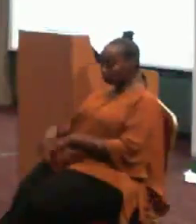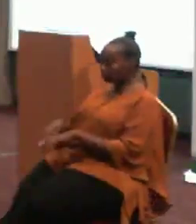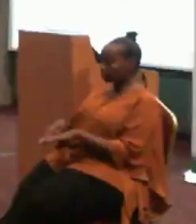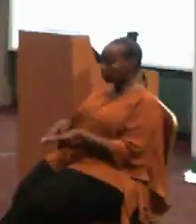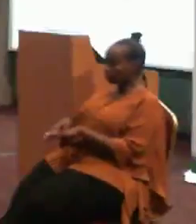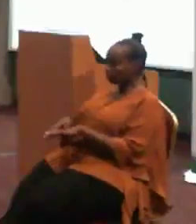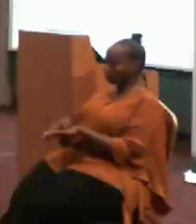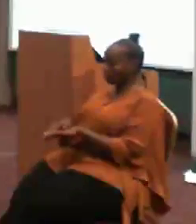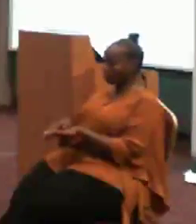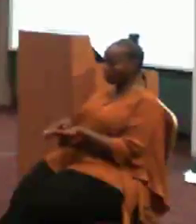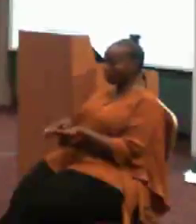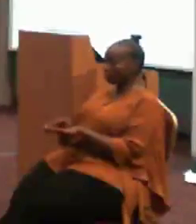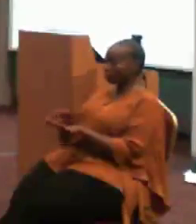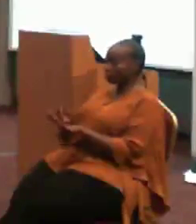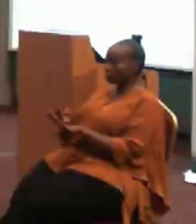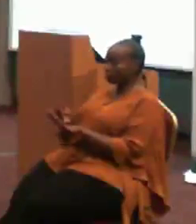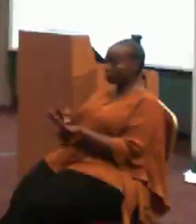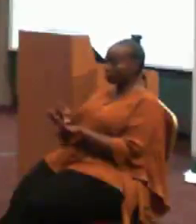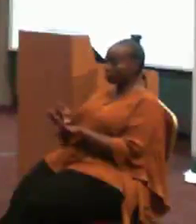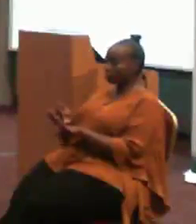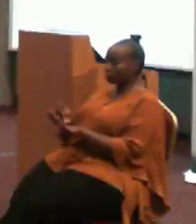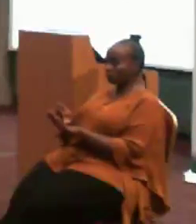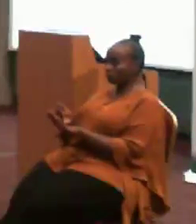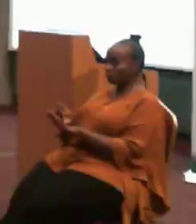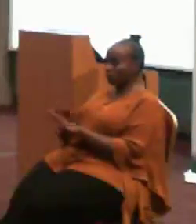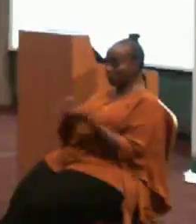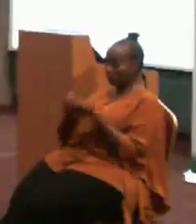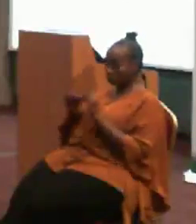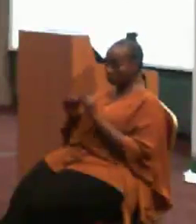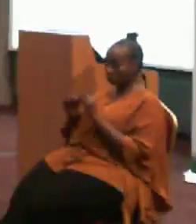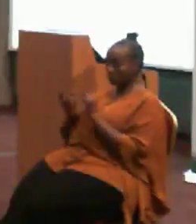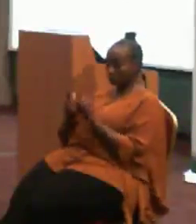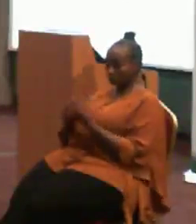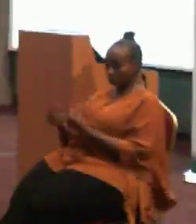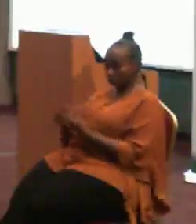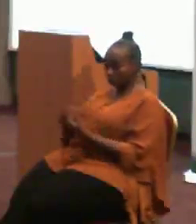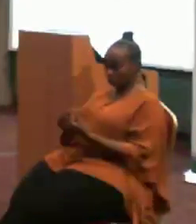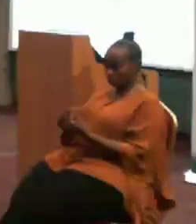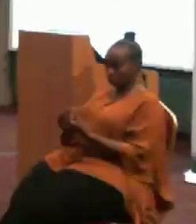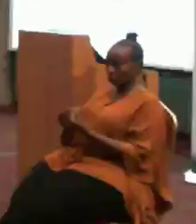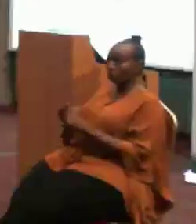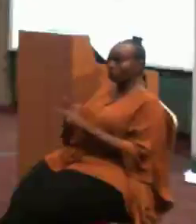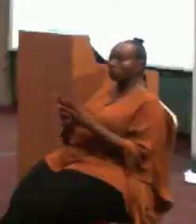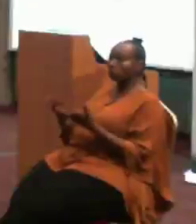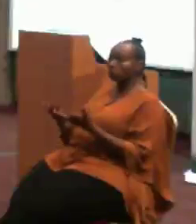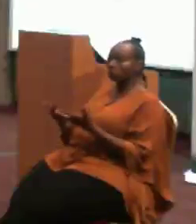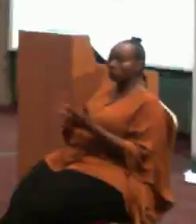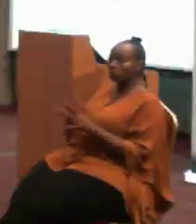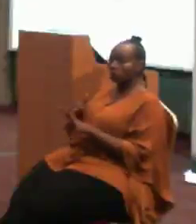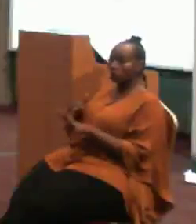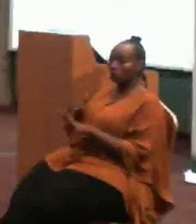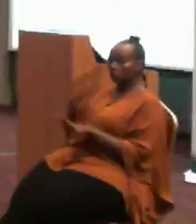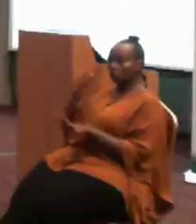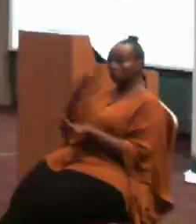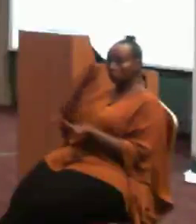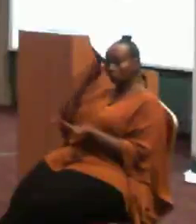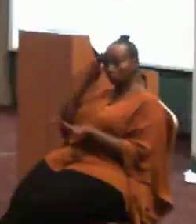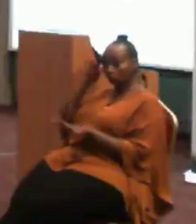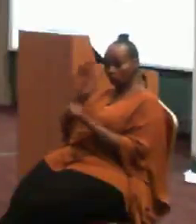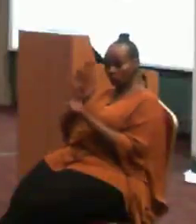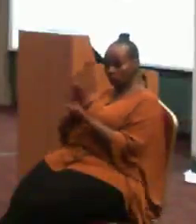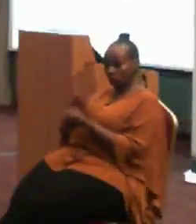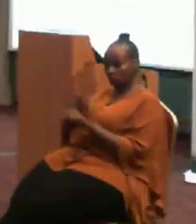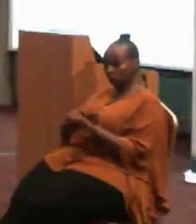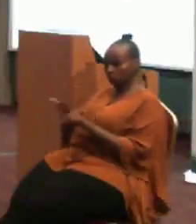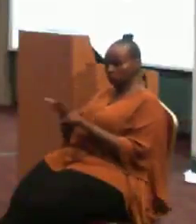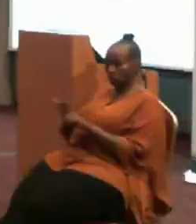saying even before you do this adjustment, we'll talk about you know, why you didn't want the full return. Just